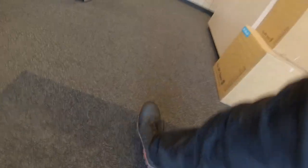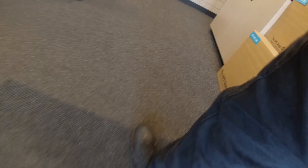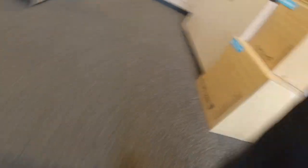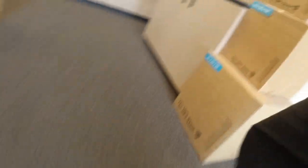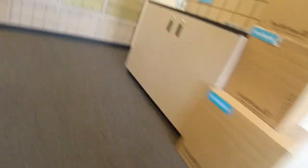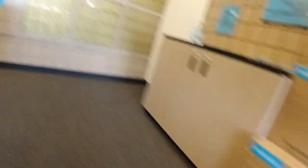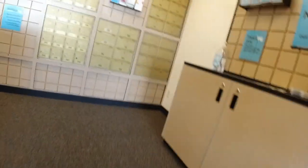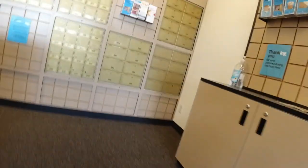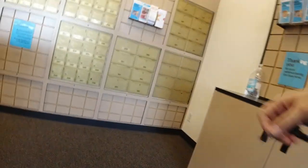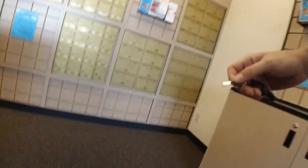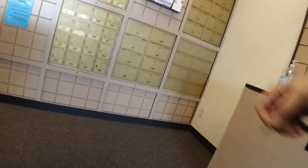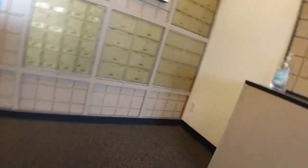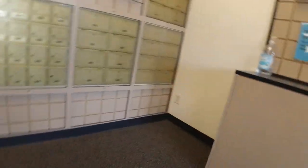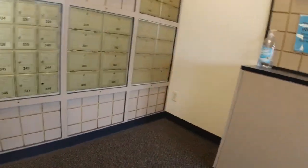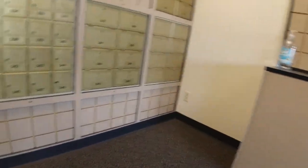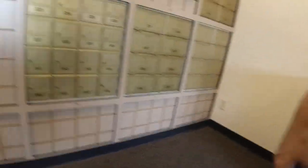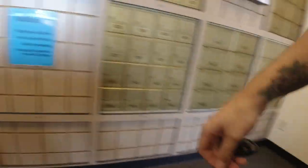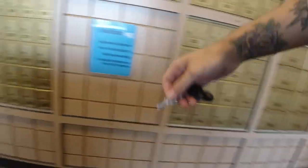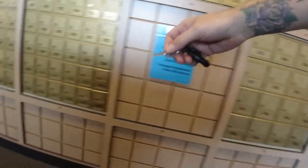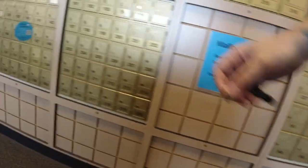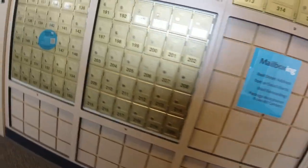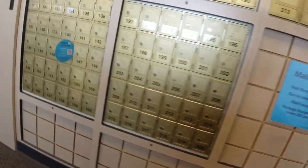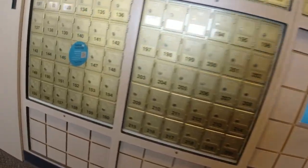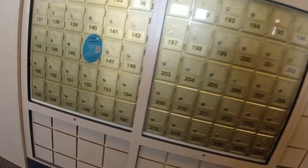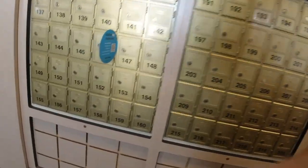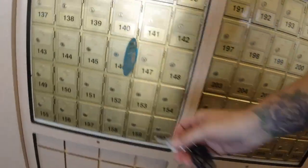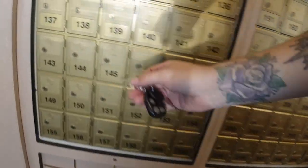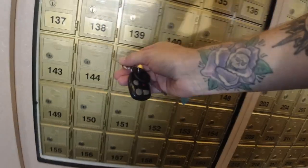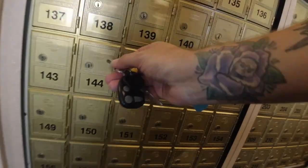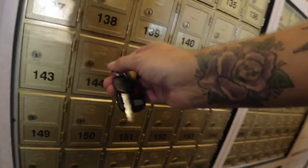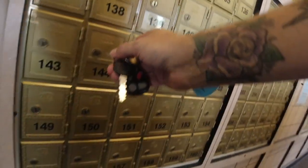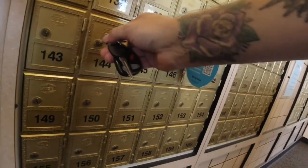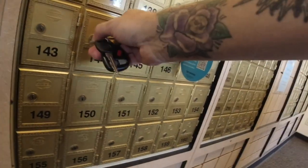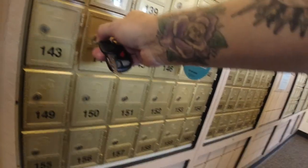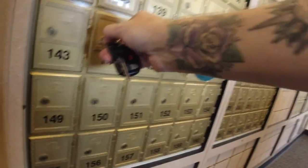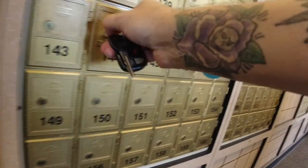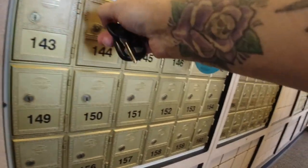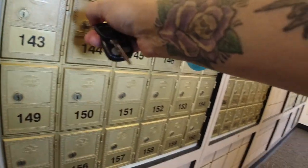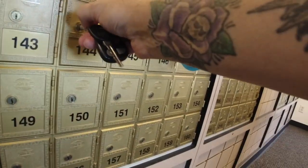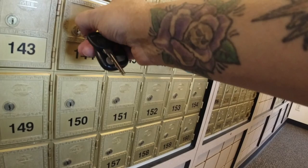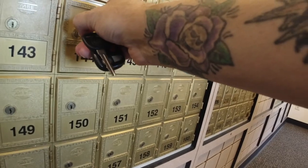Shut up.